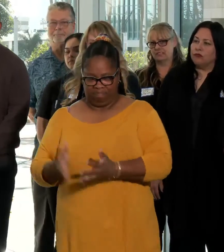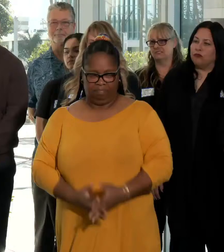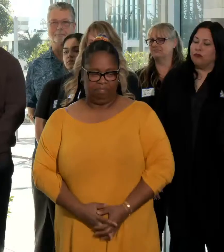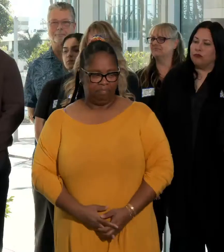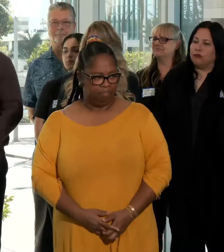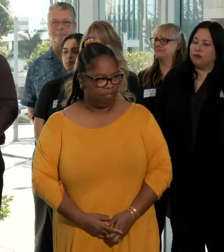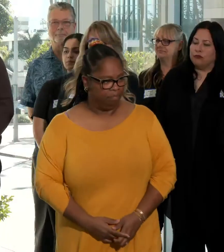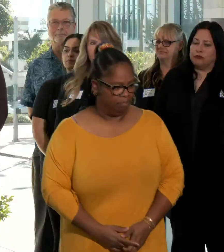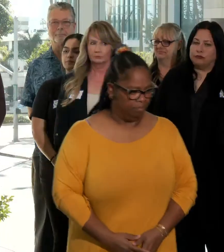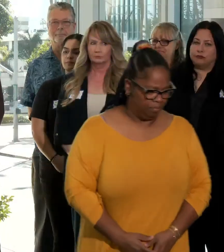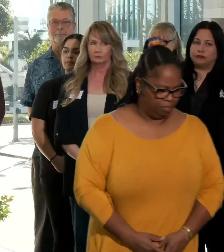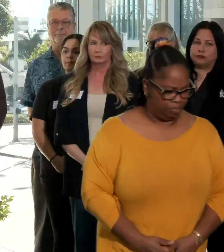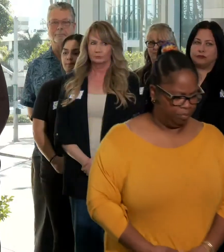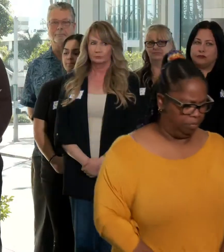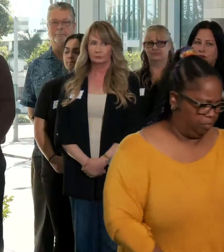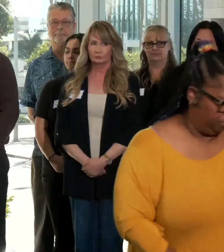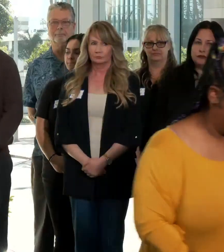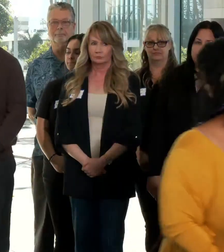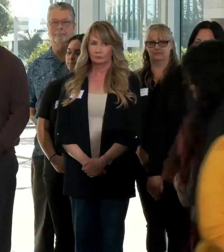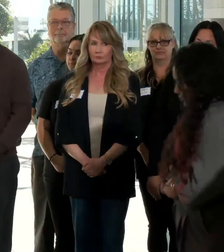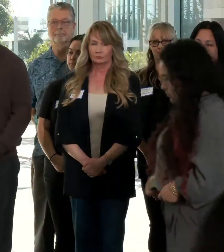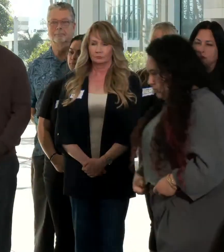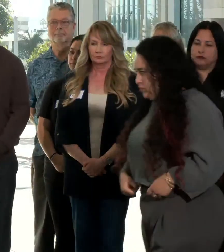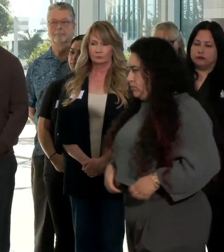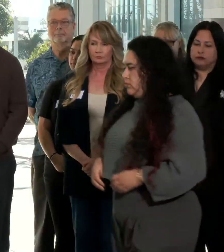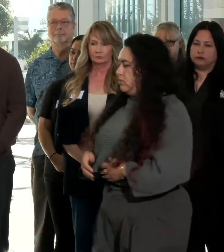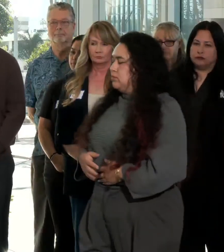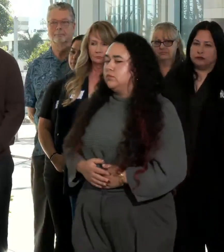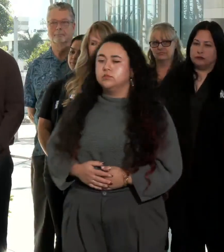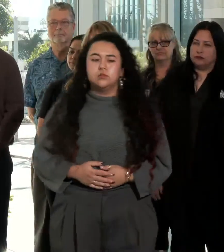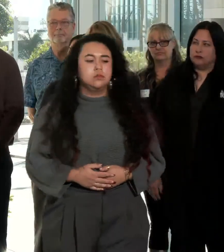future. Thank you.